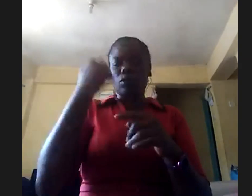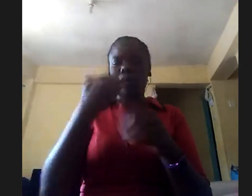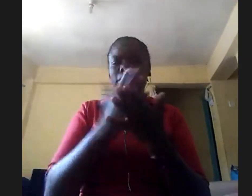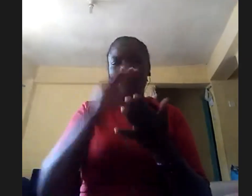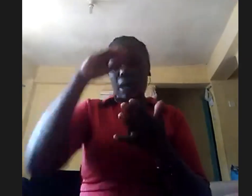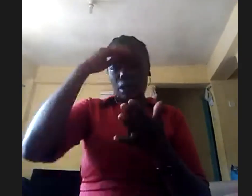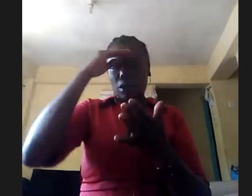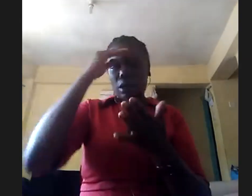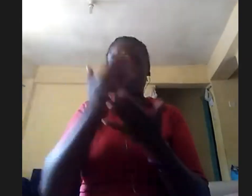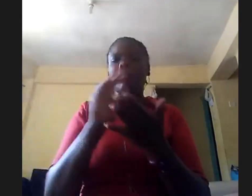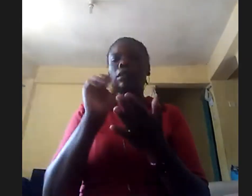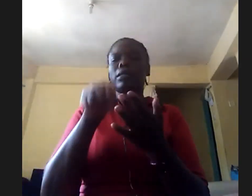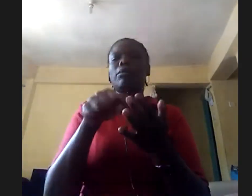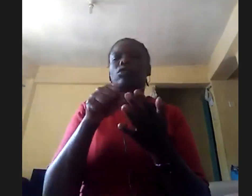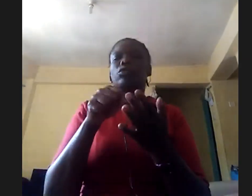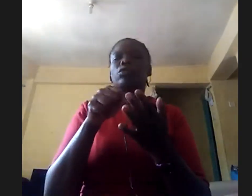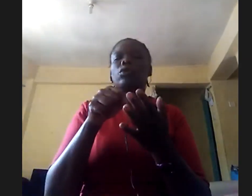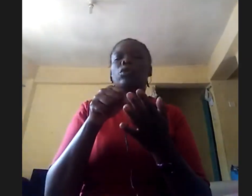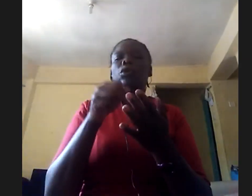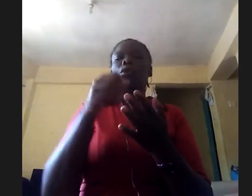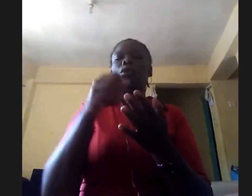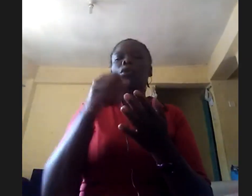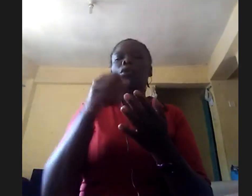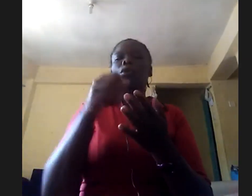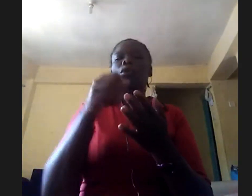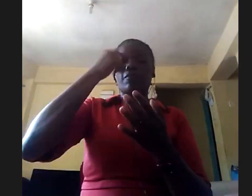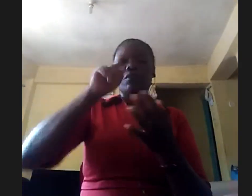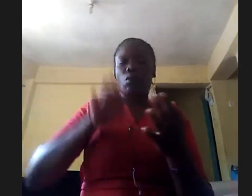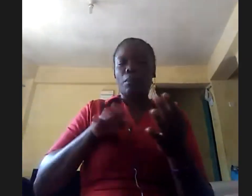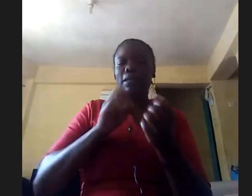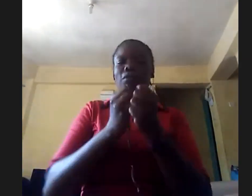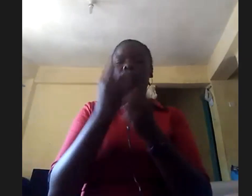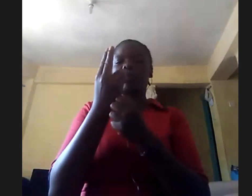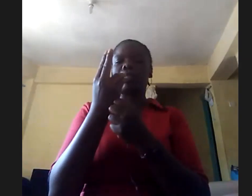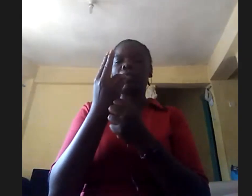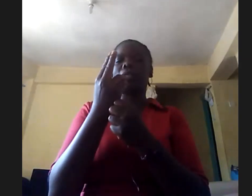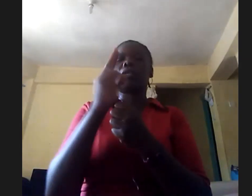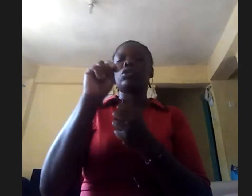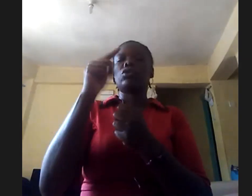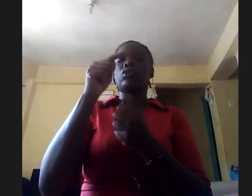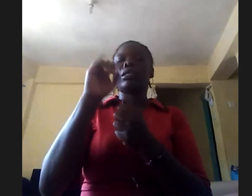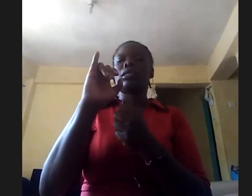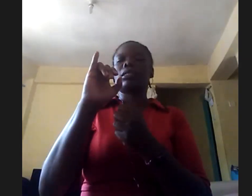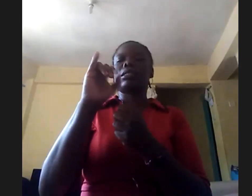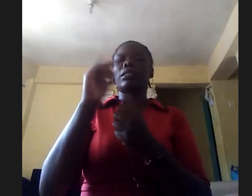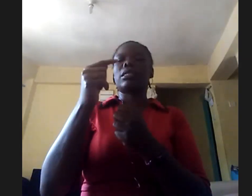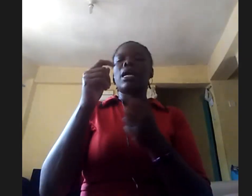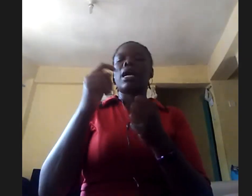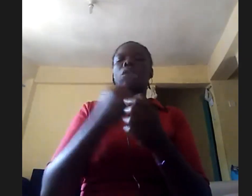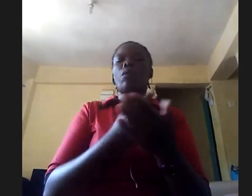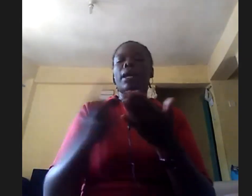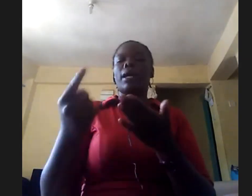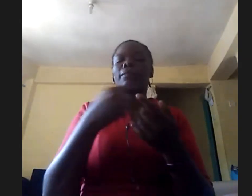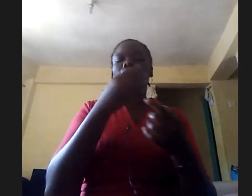allowed to take. For example, for a woman is 14 units in a week, and for a man is 21 units. Okay, that one